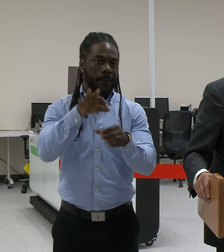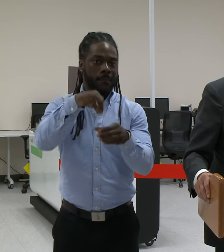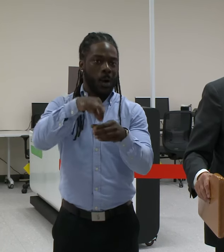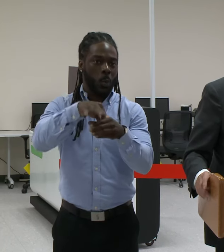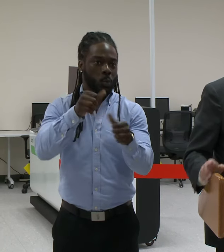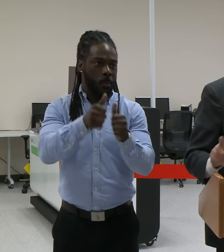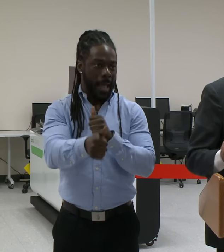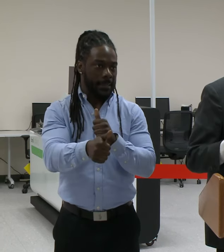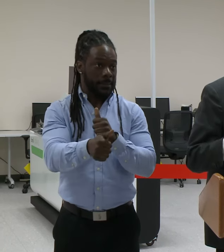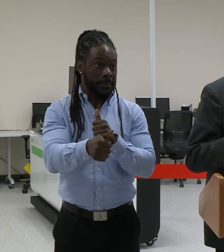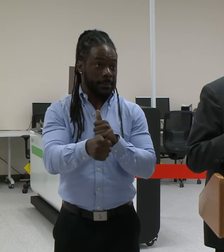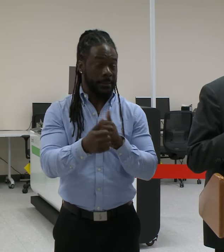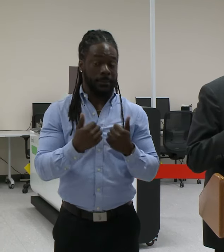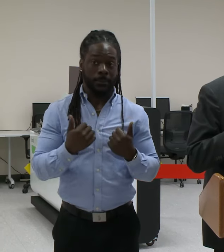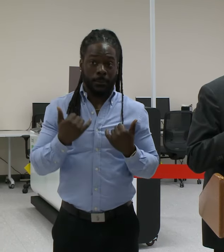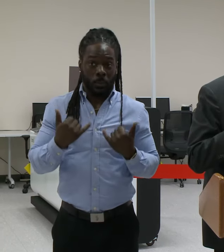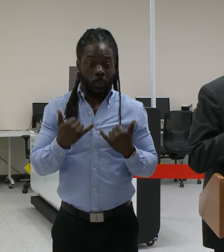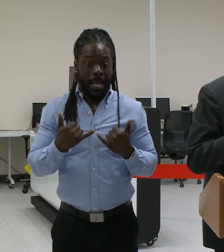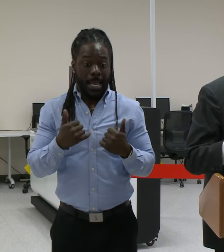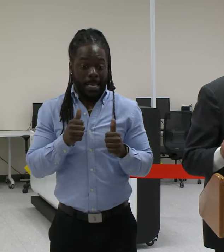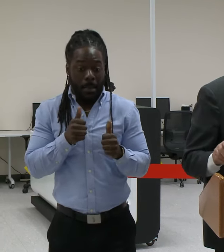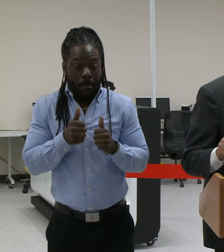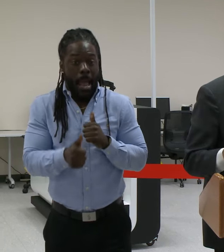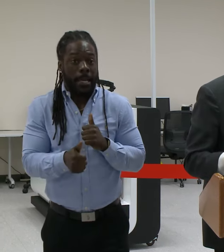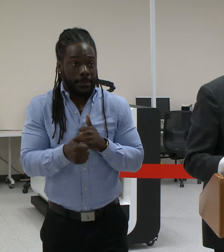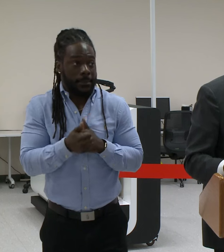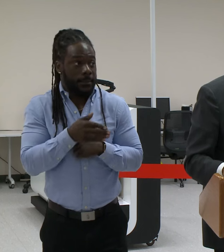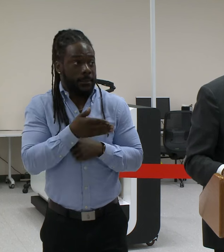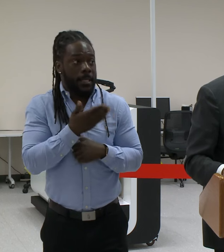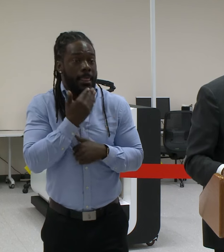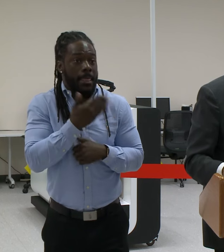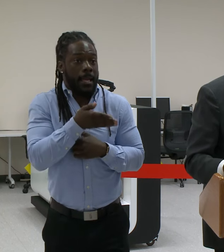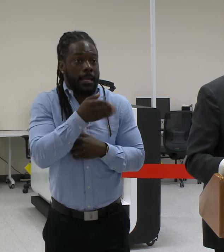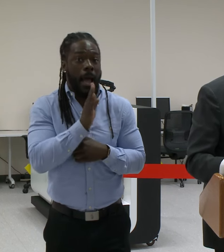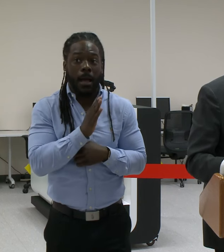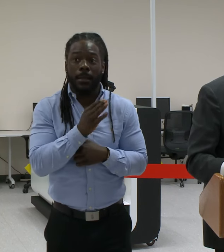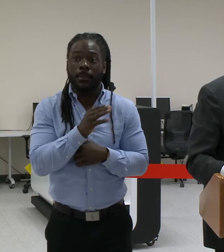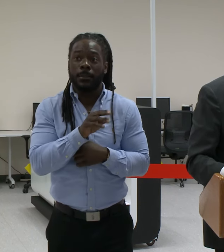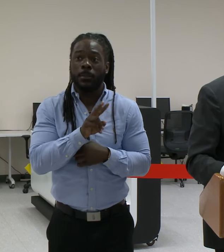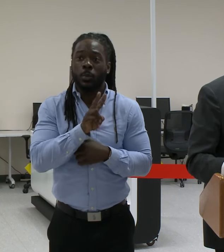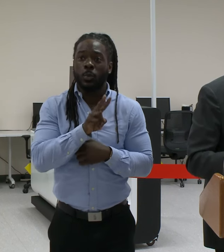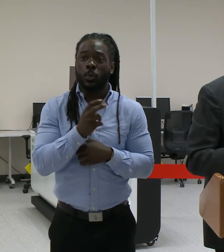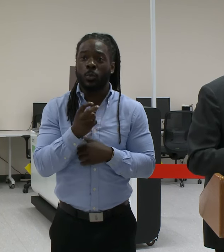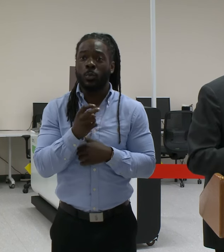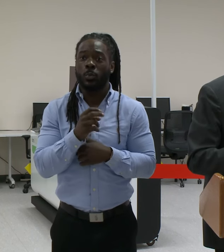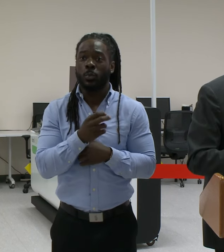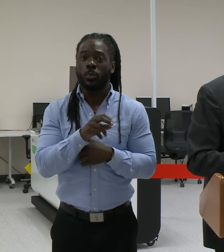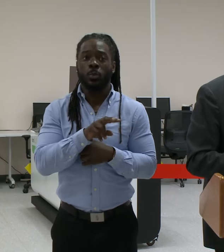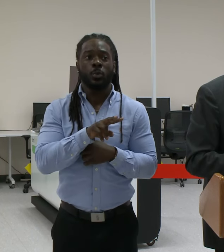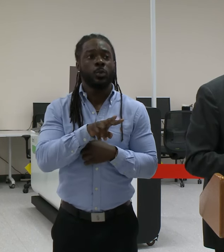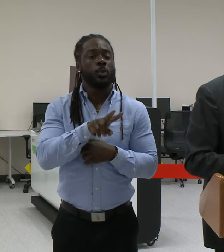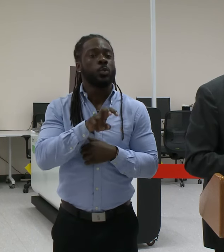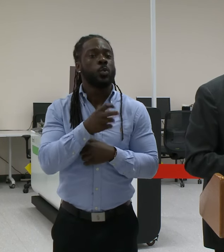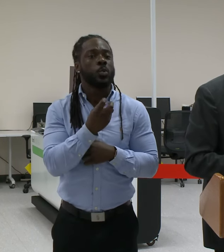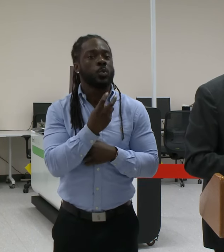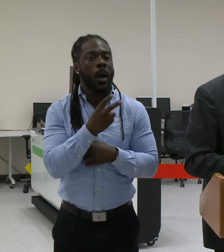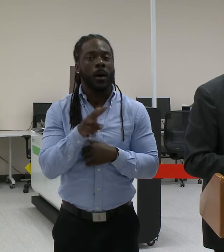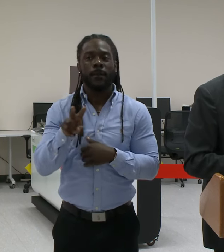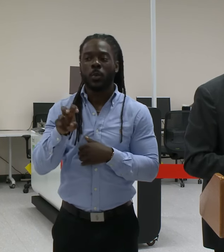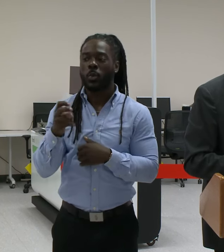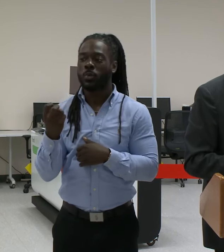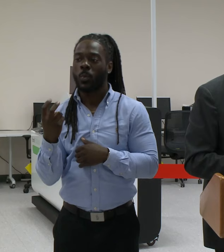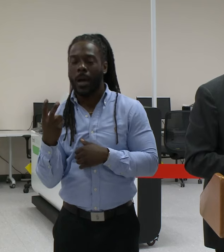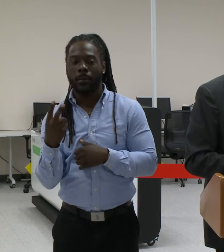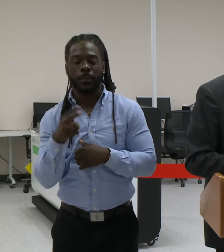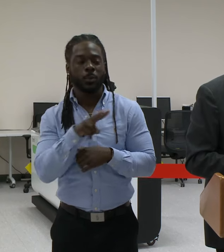It passed, thank heaven, 212 to 212. Now, that was not the final. It was 260